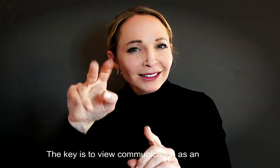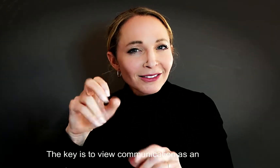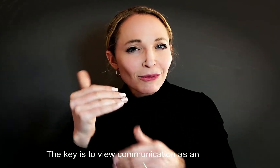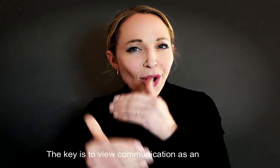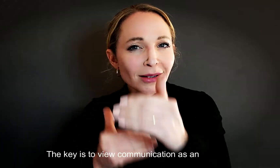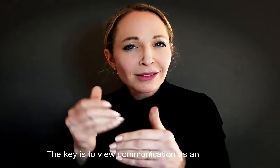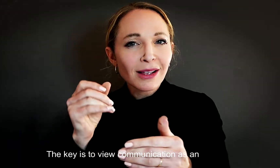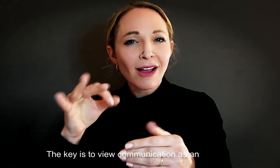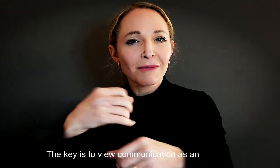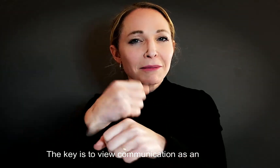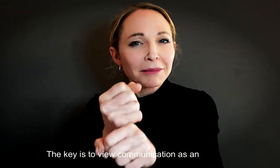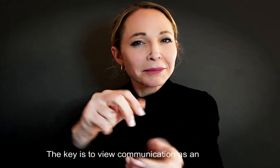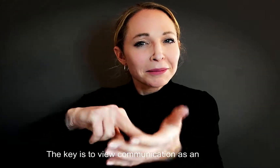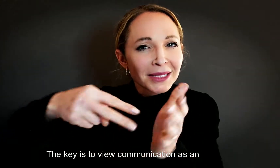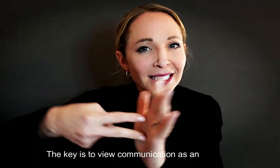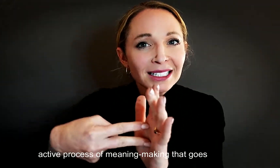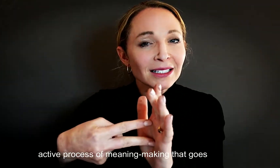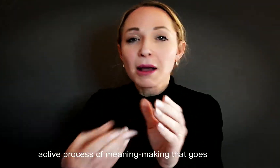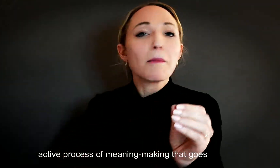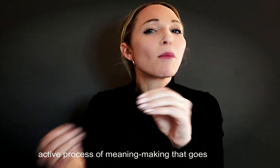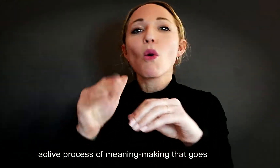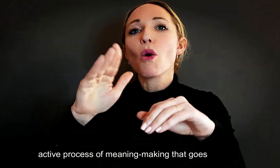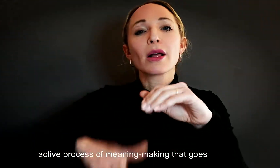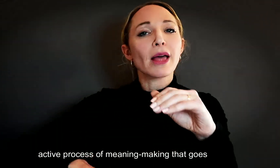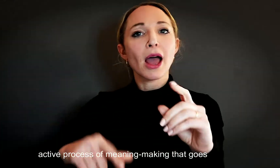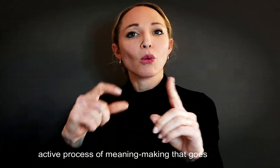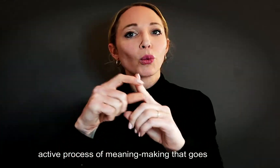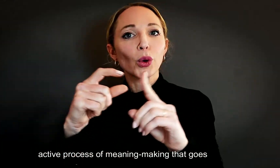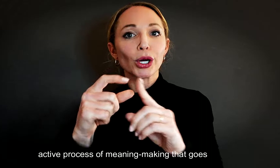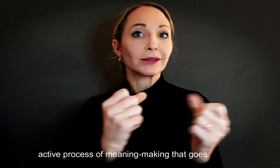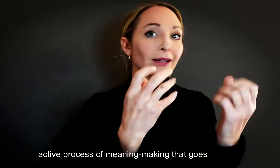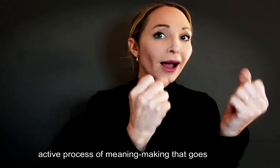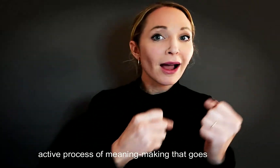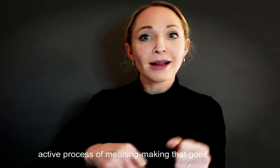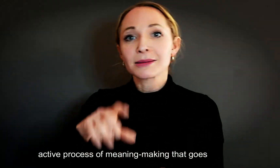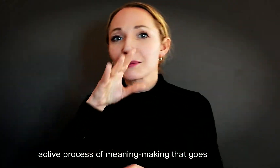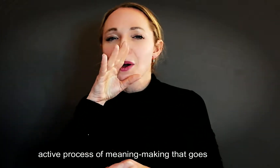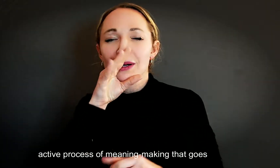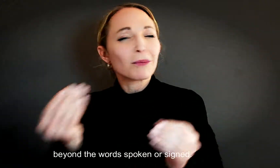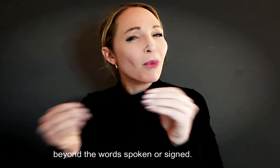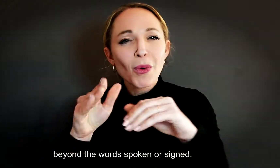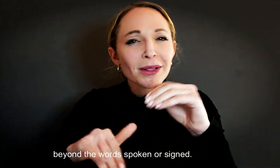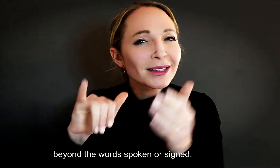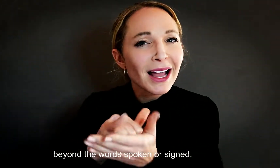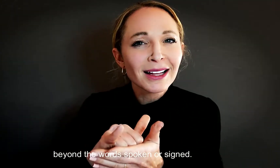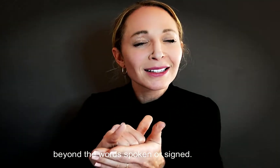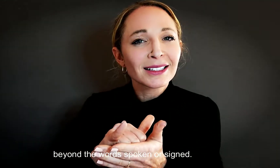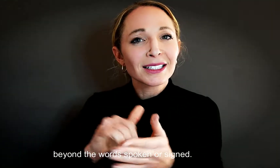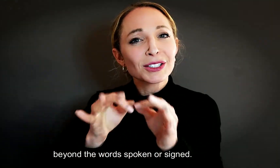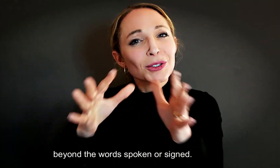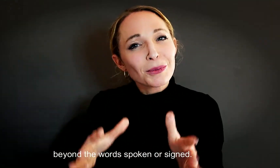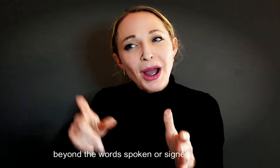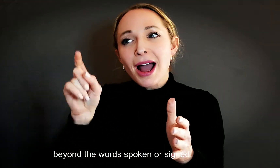to view communication as an active process of meaning making that goes beyond the words spoken or